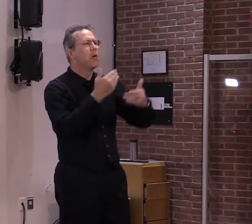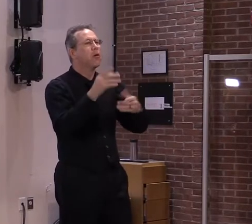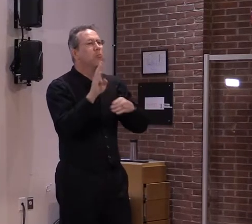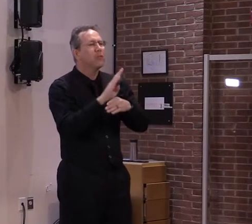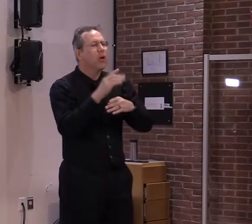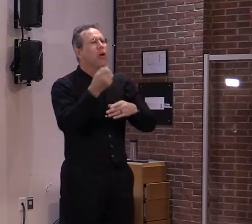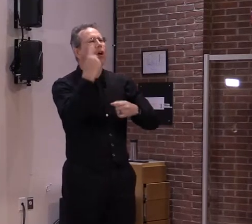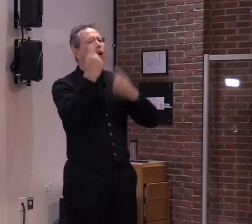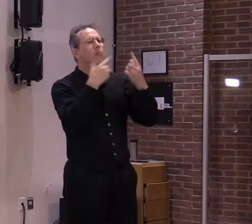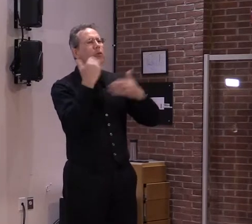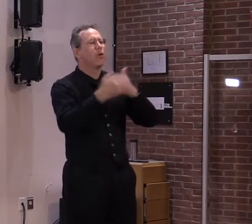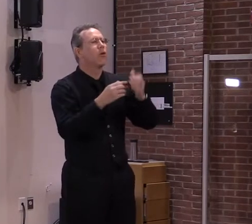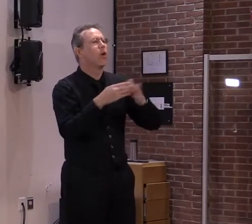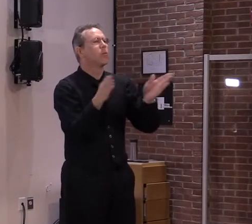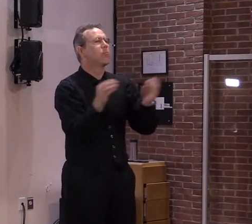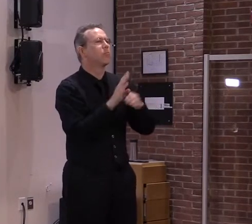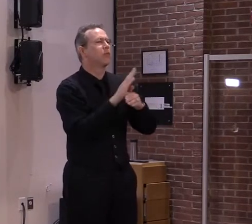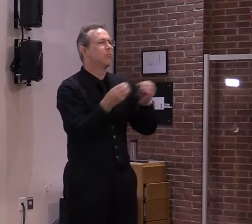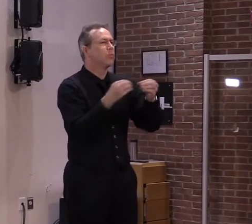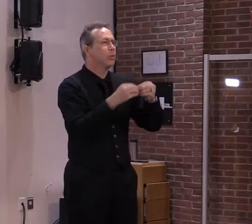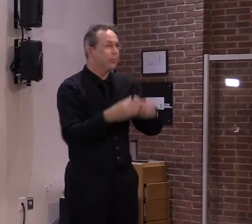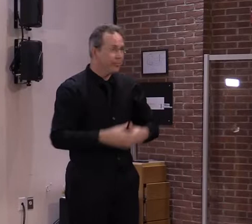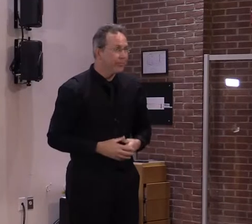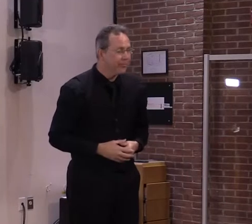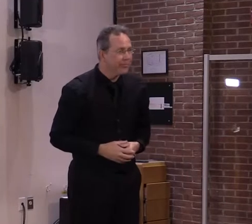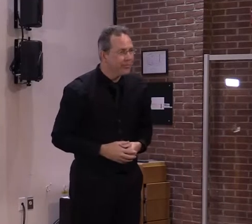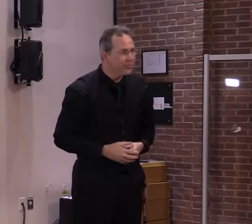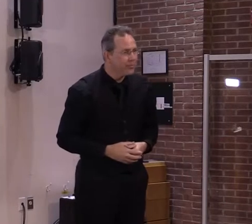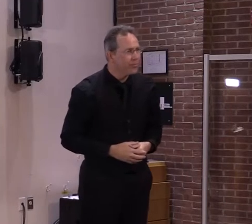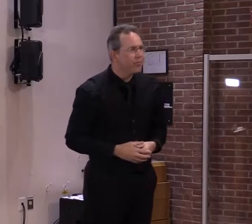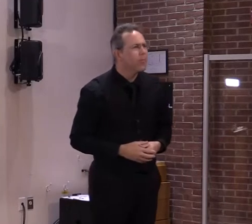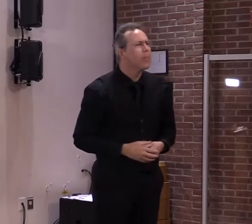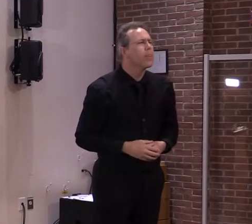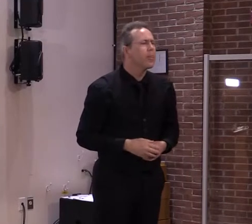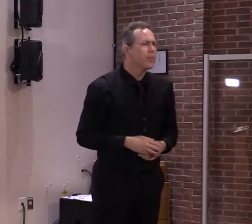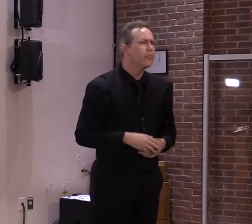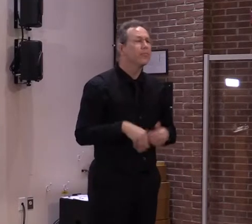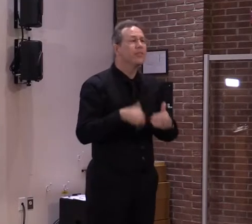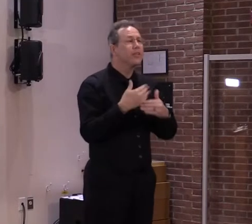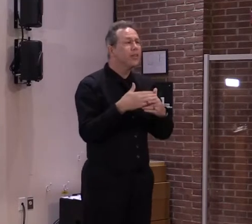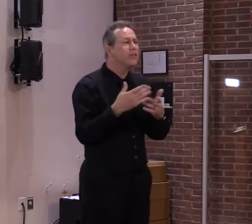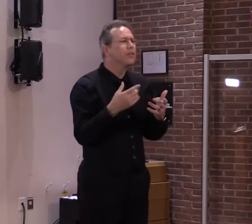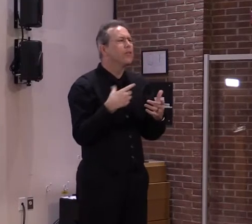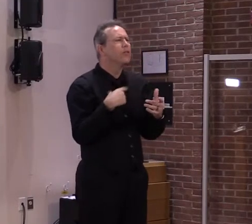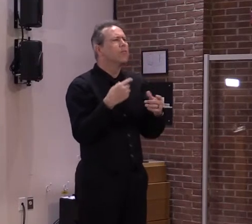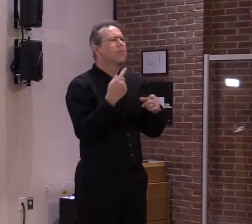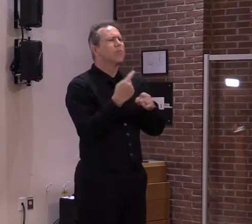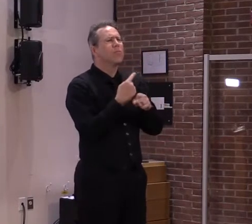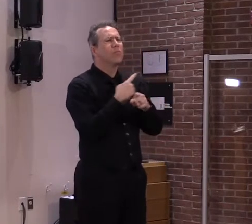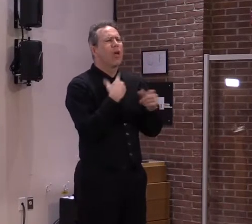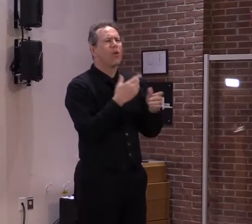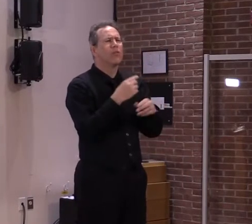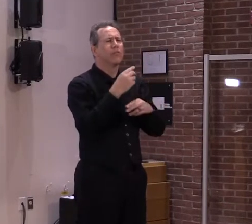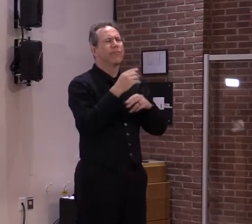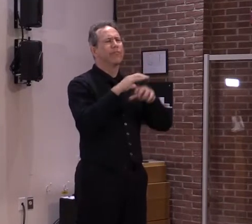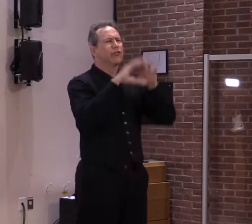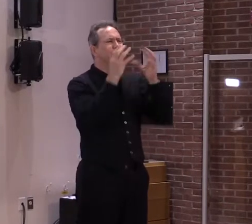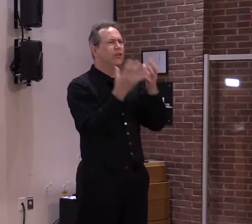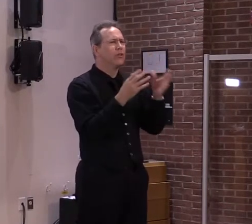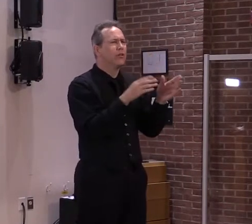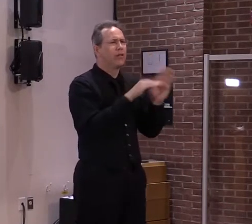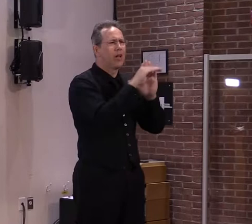I'll start with this concept of universal guidance. As the governor mentioned, this guidance is moving away from